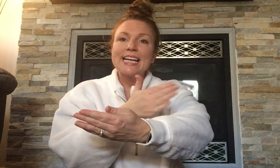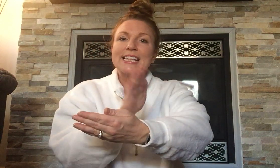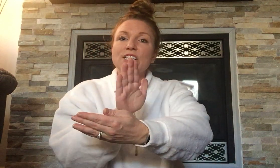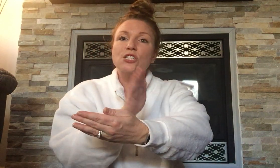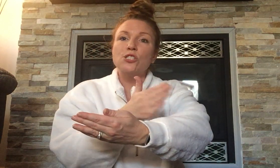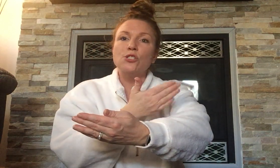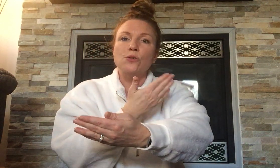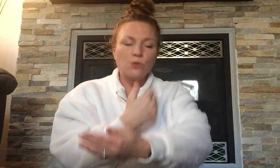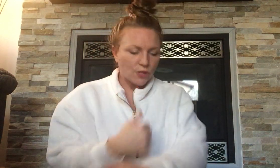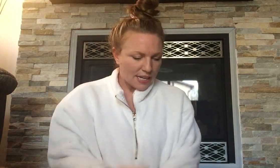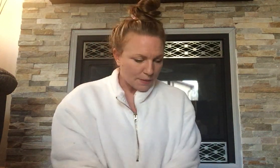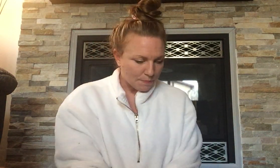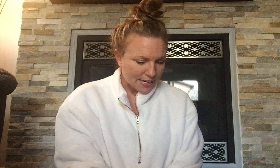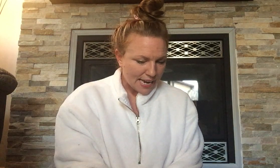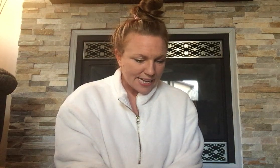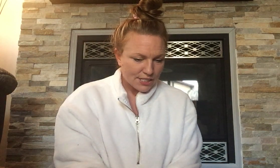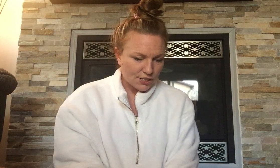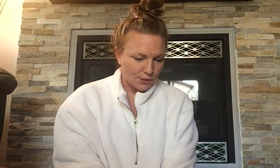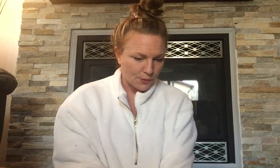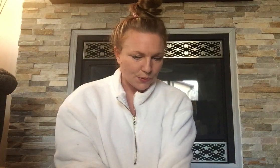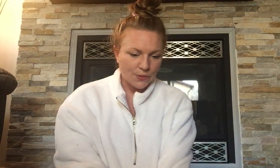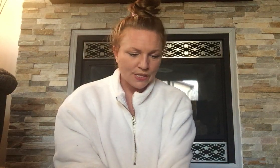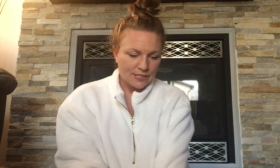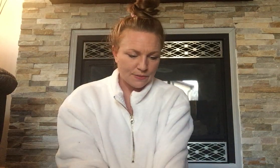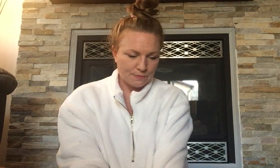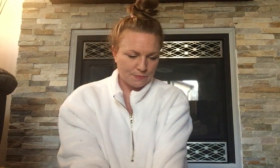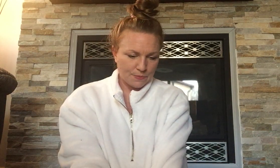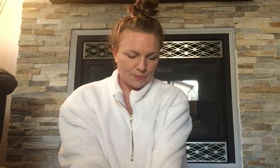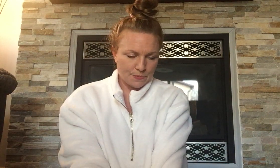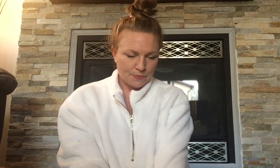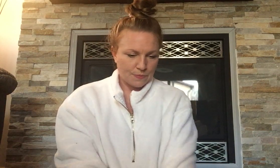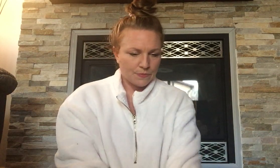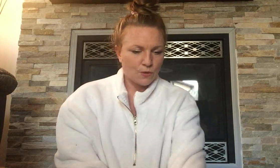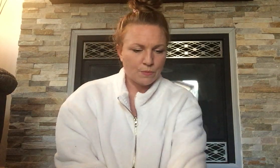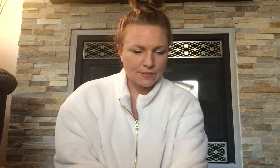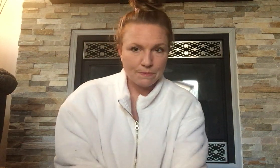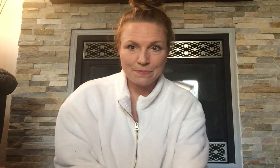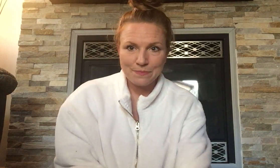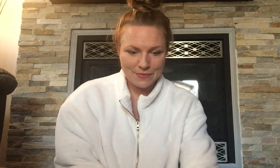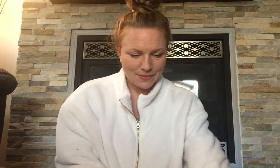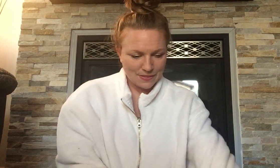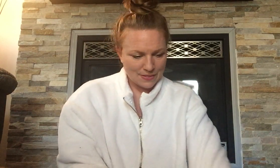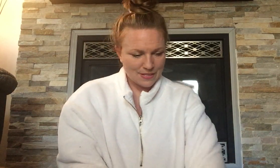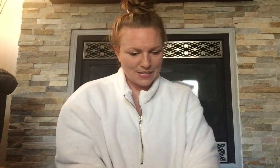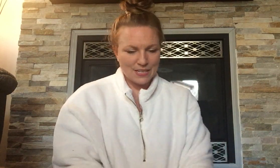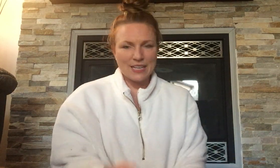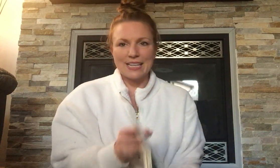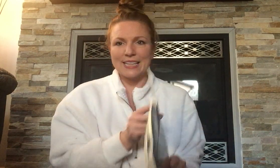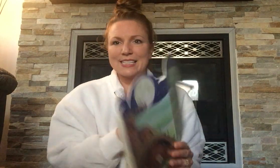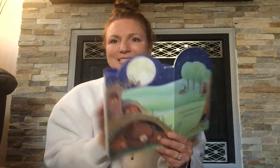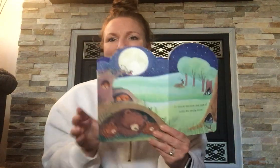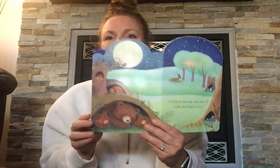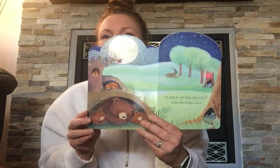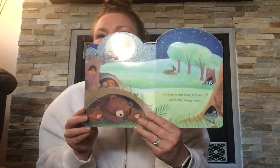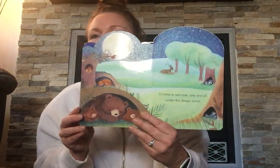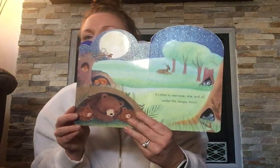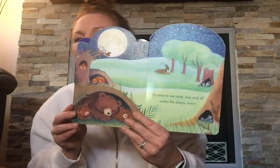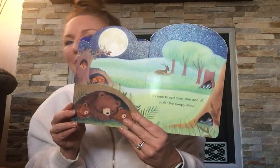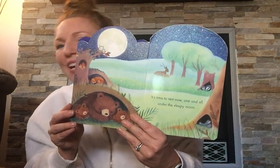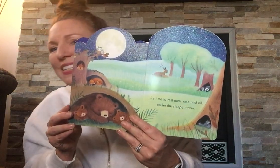their soothing midnight tune. Oops. I think this is our last page